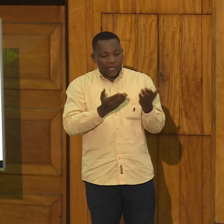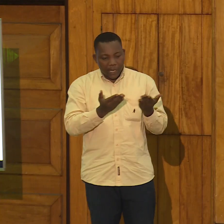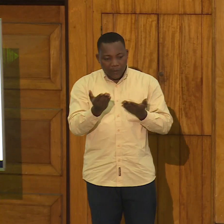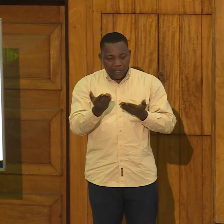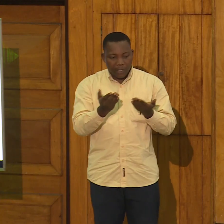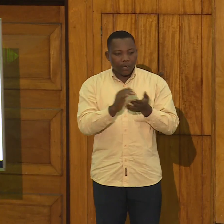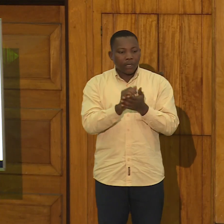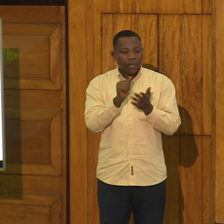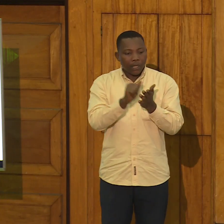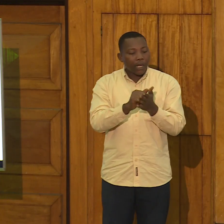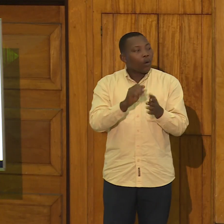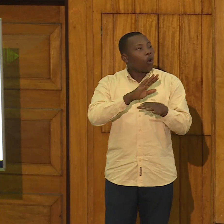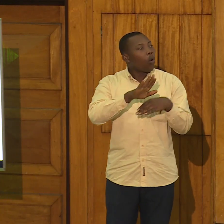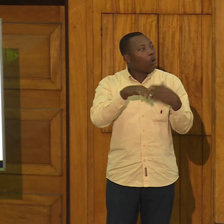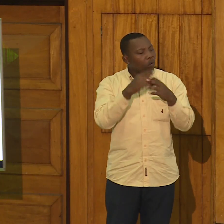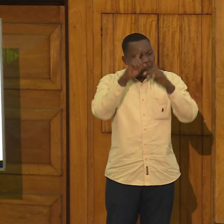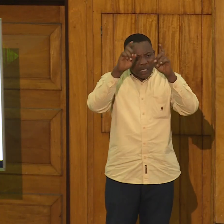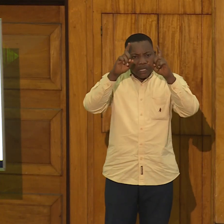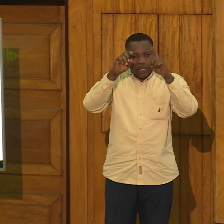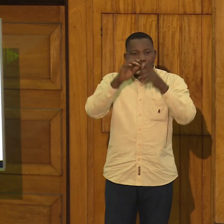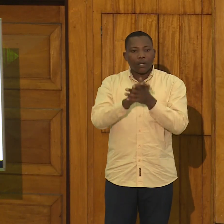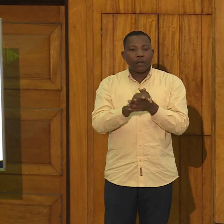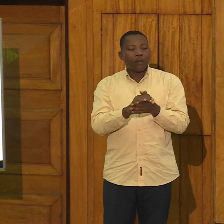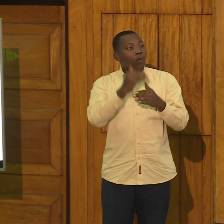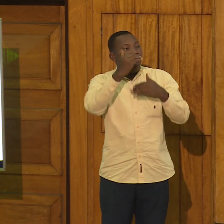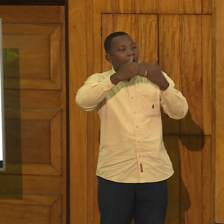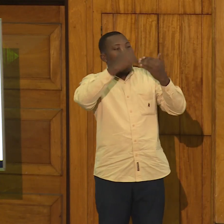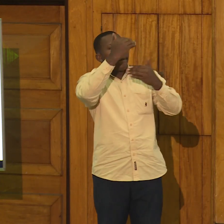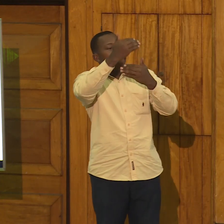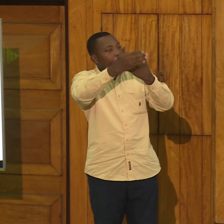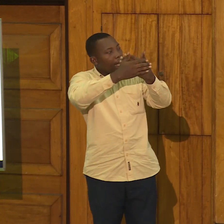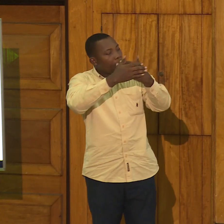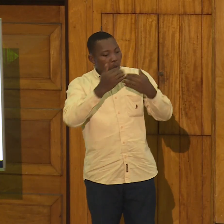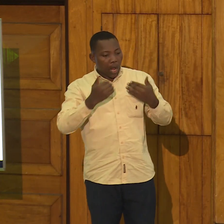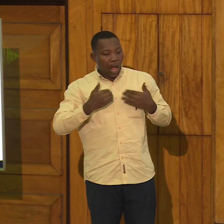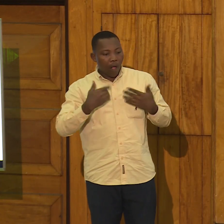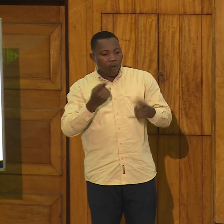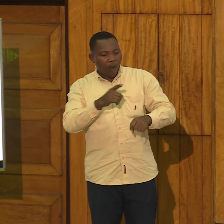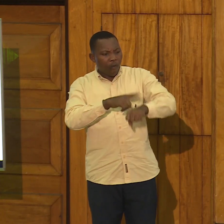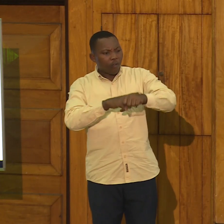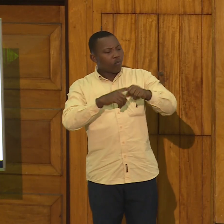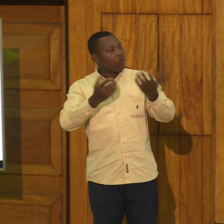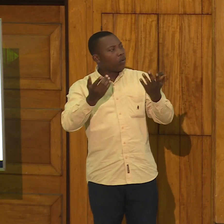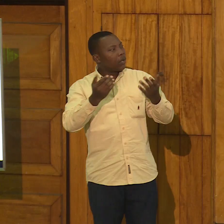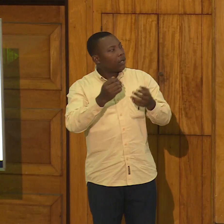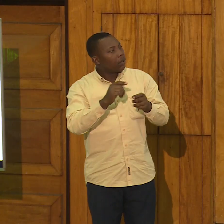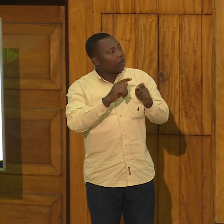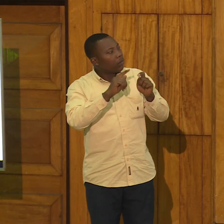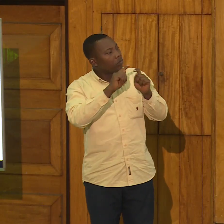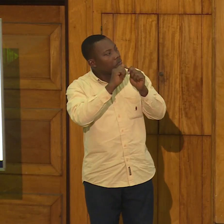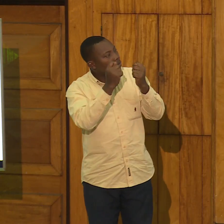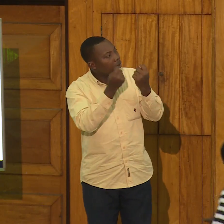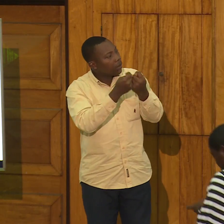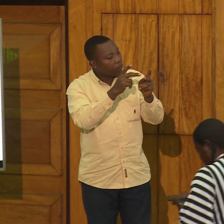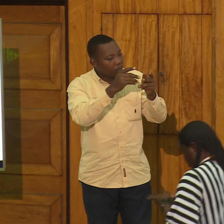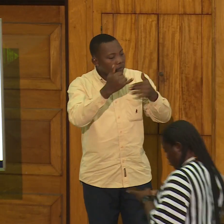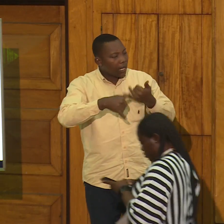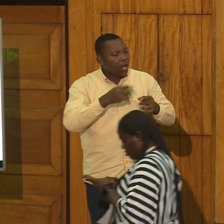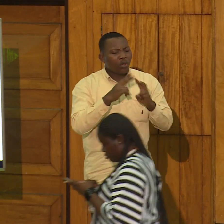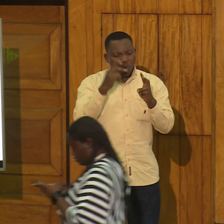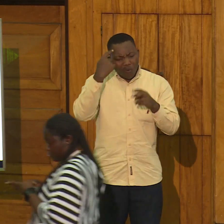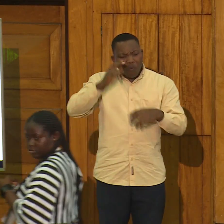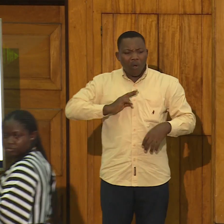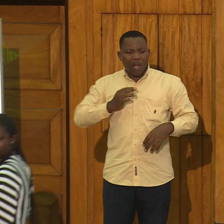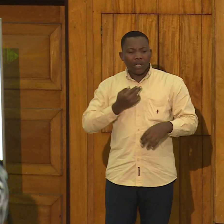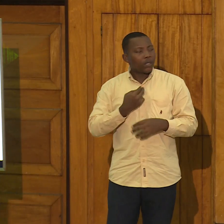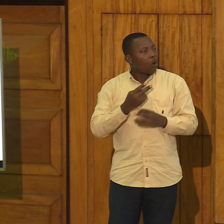also get tested. Right at the back, we've got one of the strikers from Dynamos. So for us, we